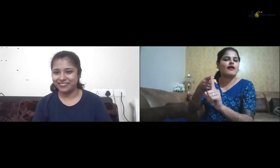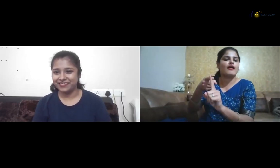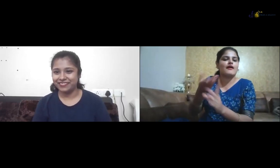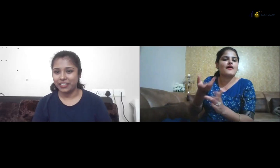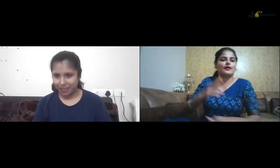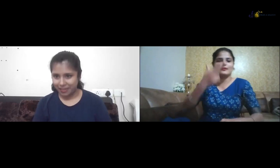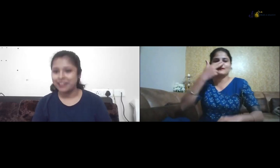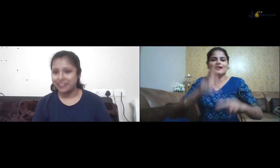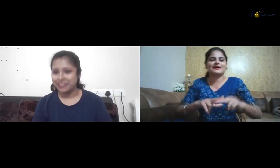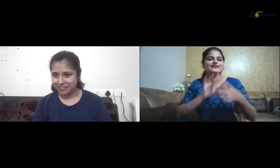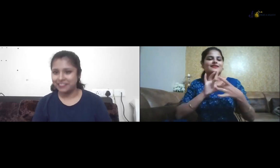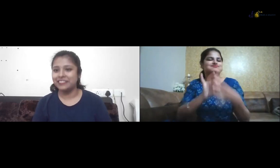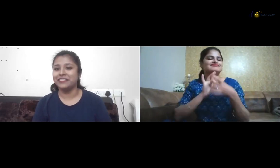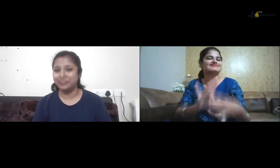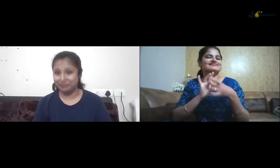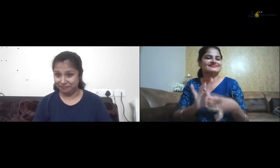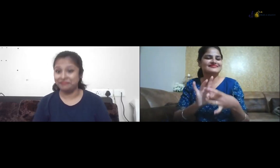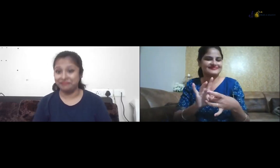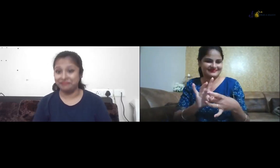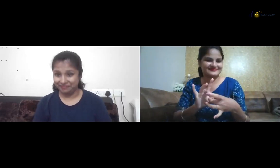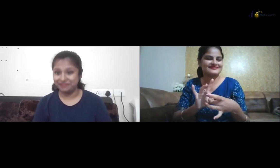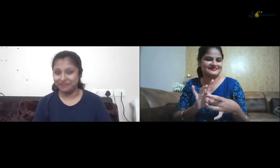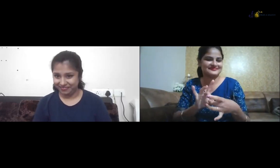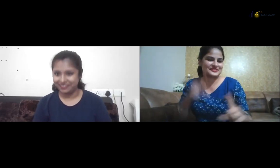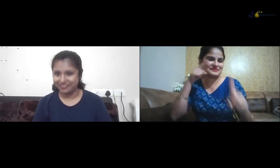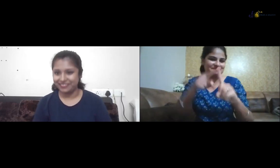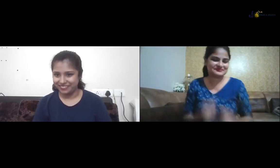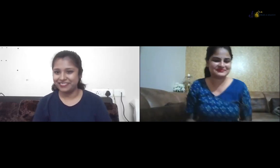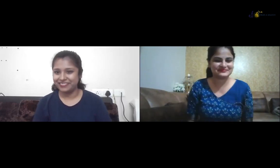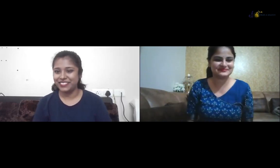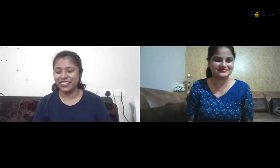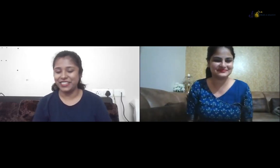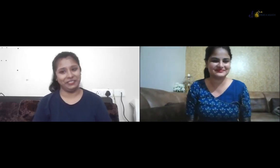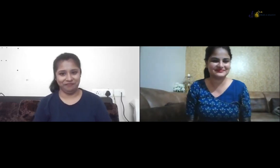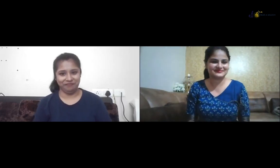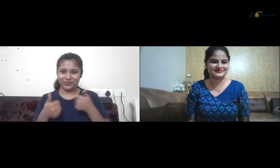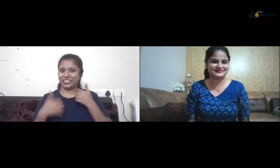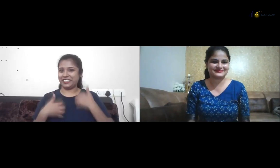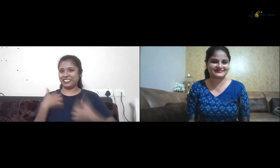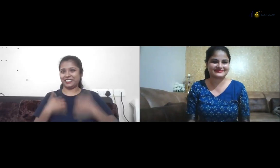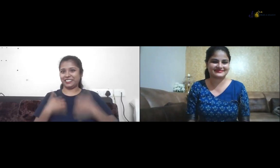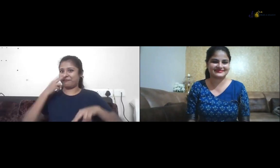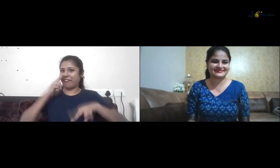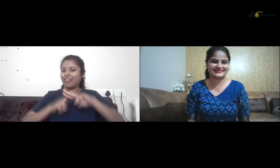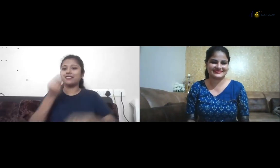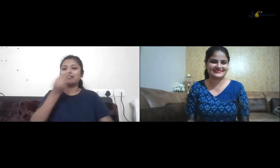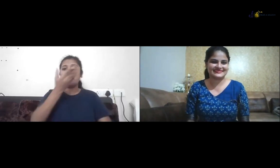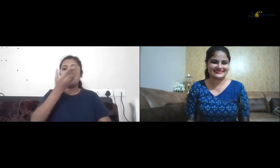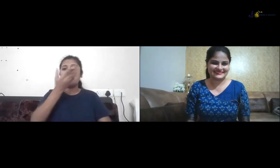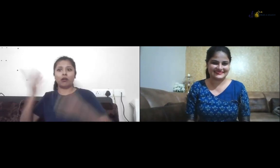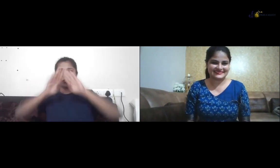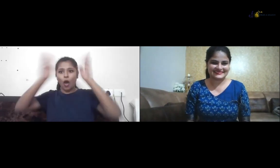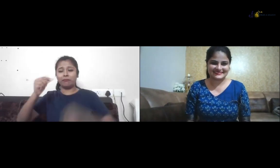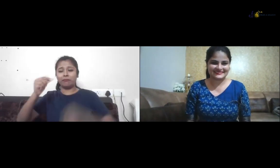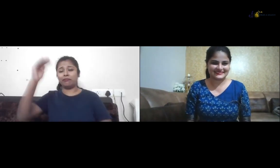can express their problems as well. So it's not the thing that you have to be serious all the time. No, nice, very